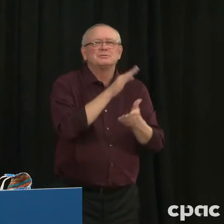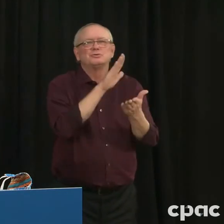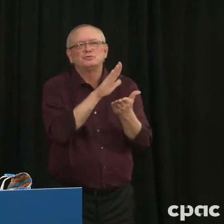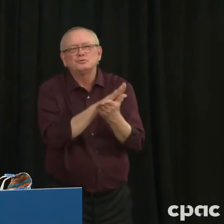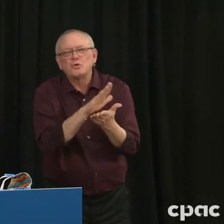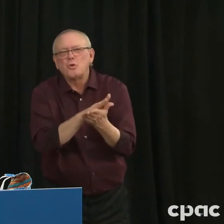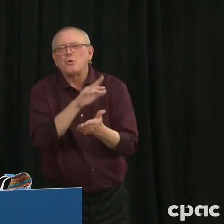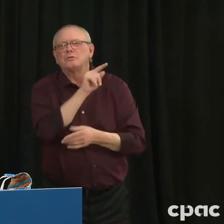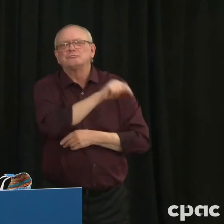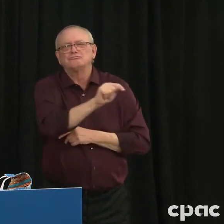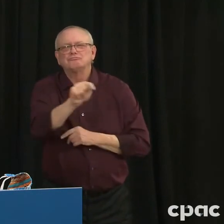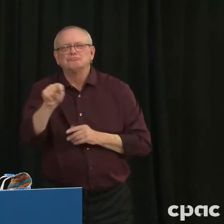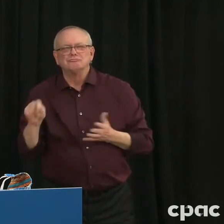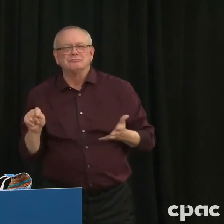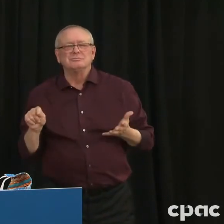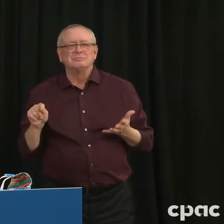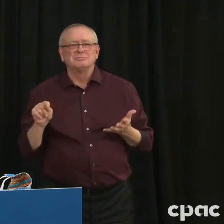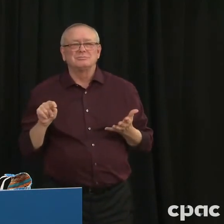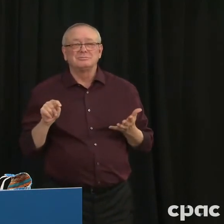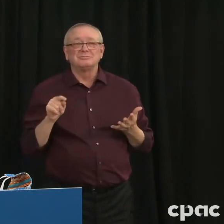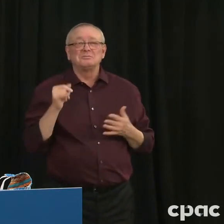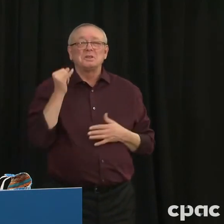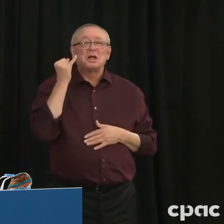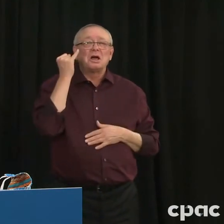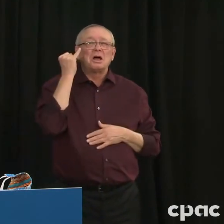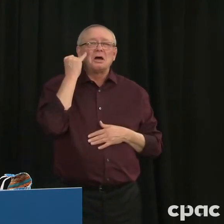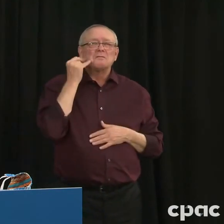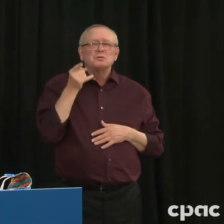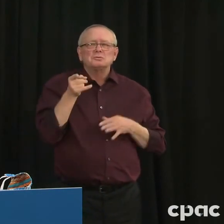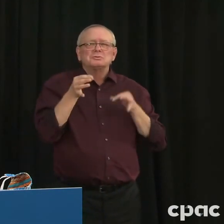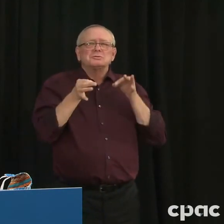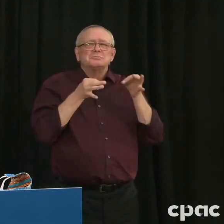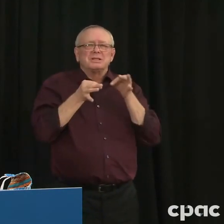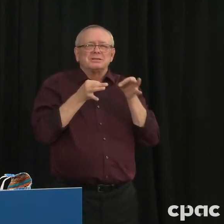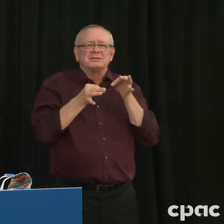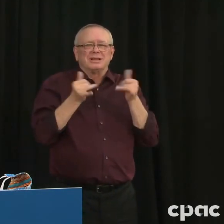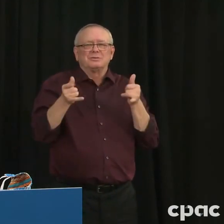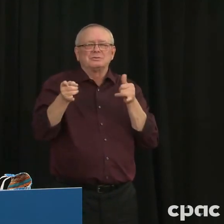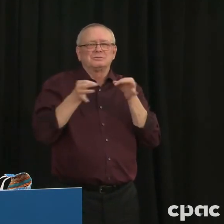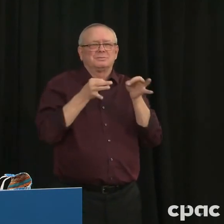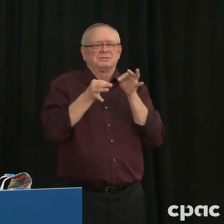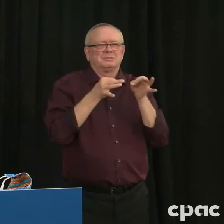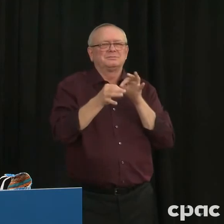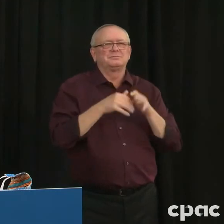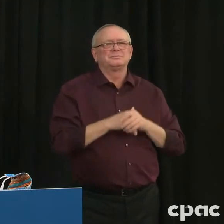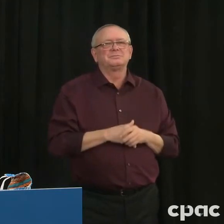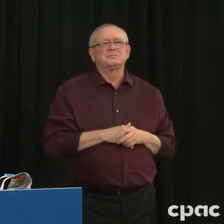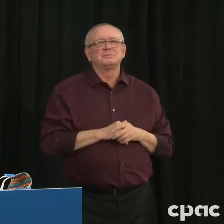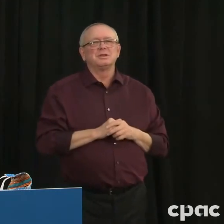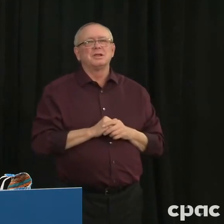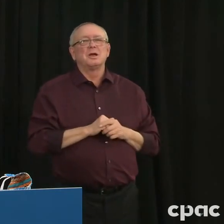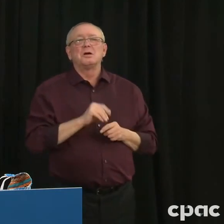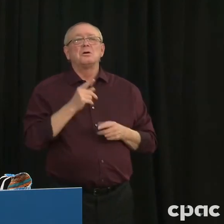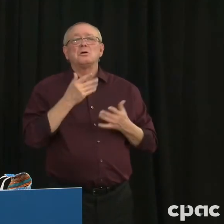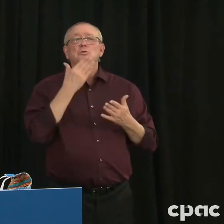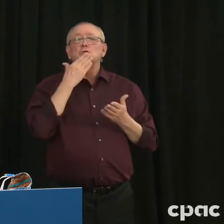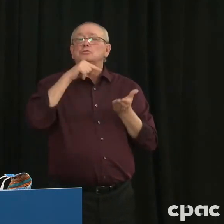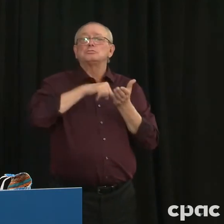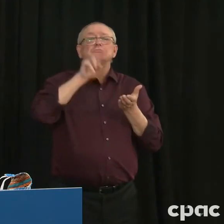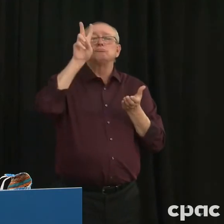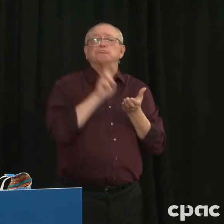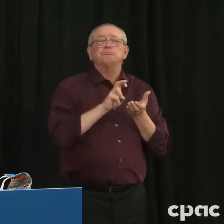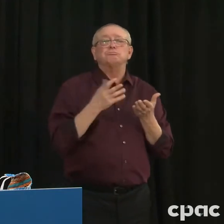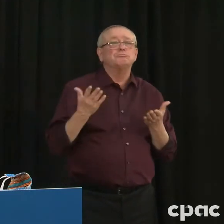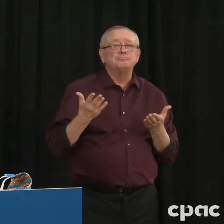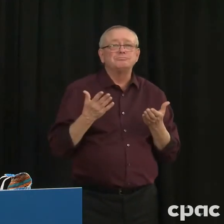amount of time it takes the contact tracer to talk through all of the different settings that that person was in, who they were in close contact with, and it's